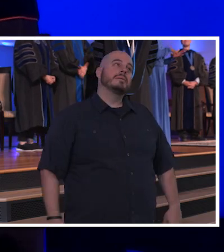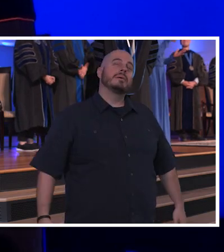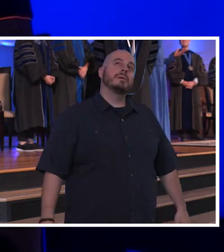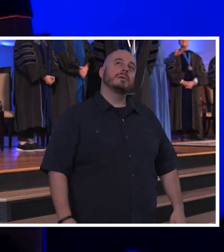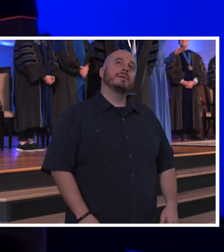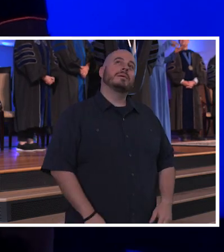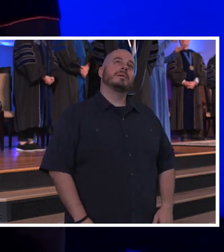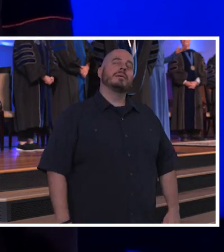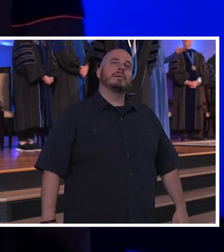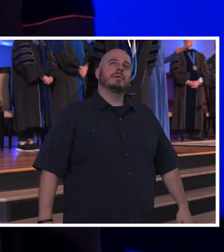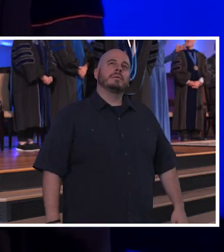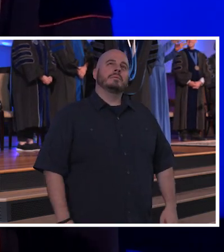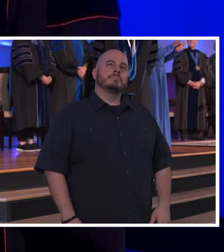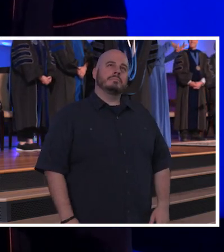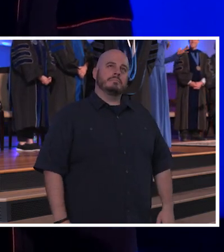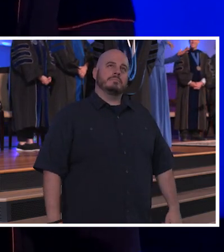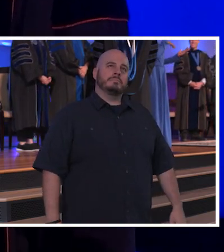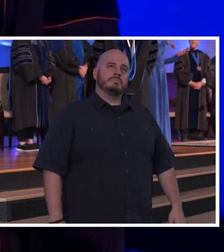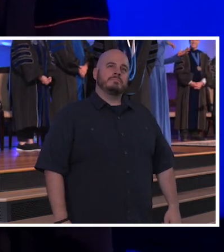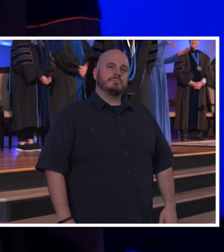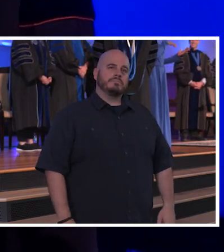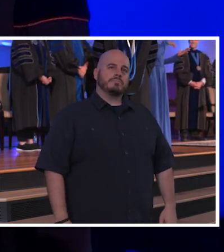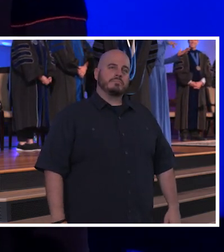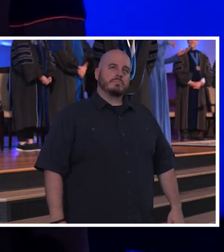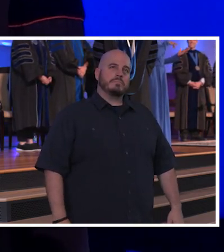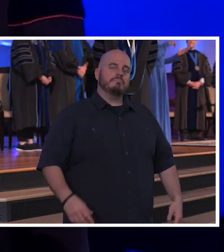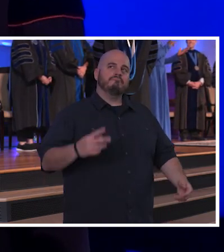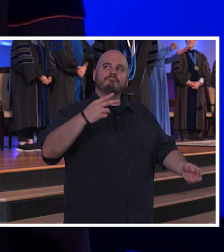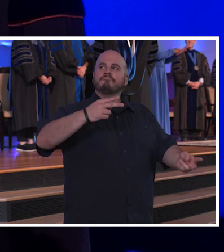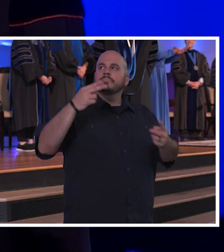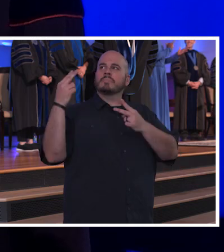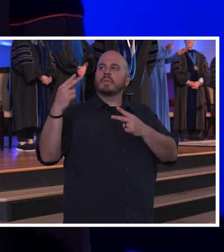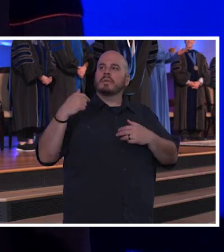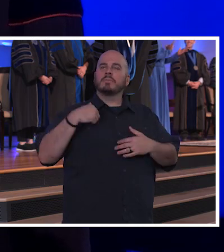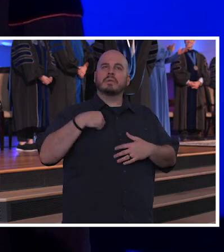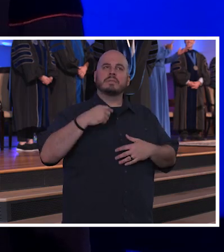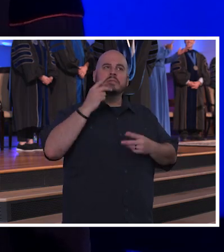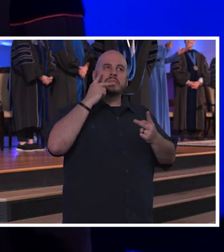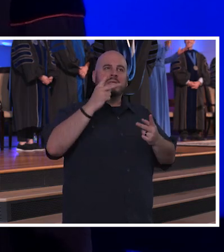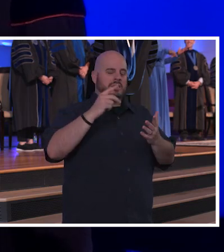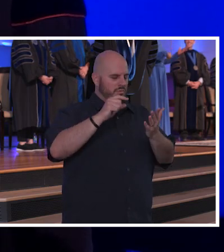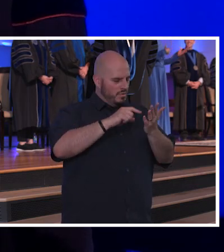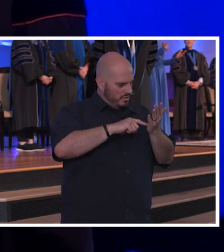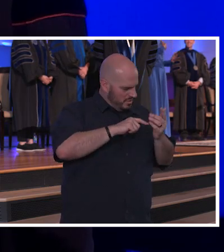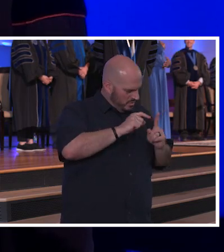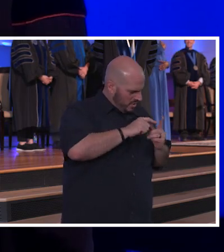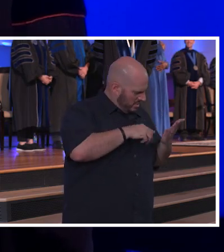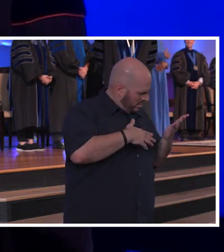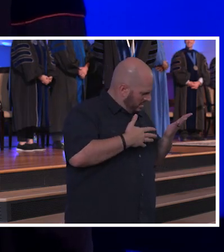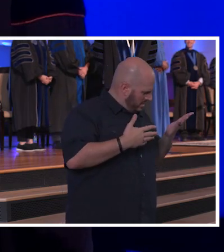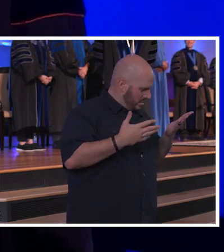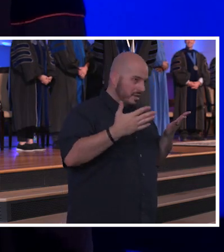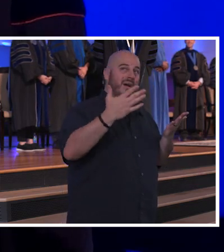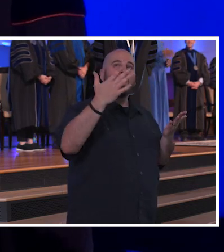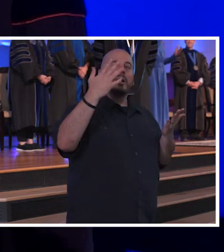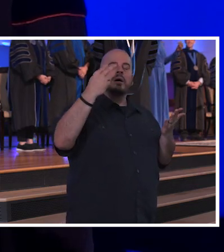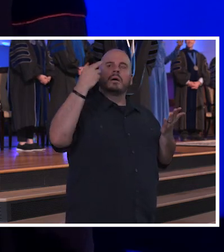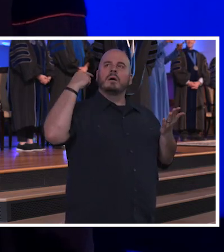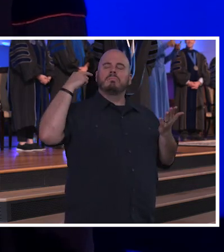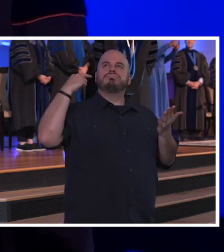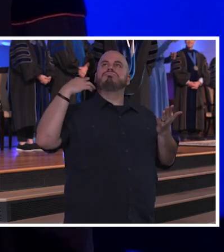And I look back at me and then see his word, and I think, whoa, I know